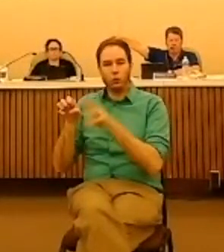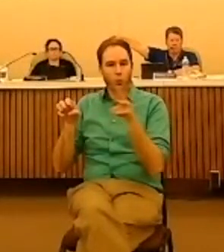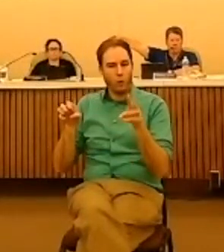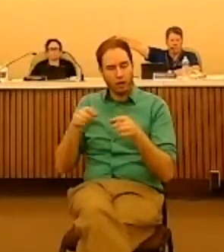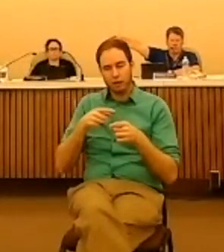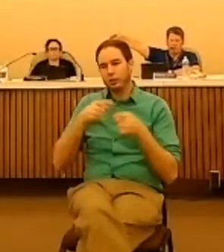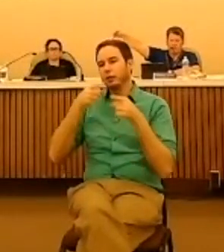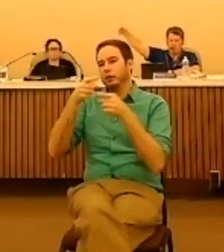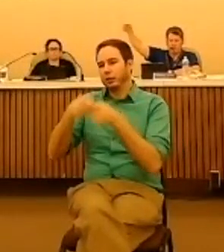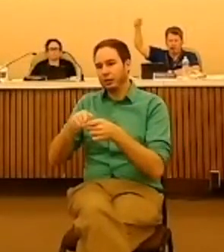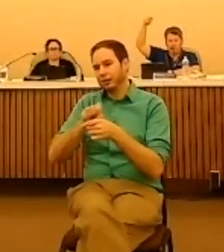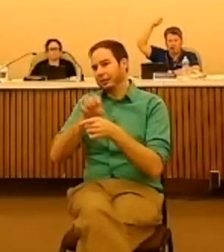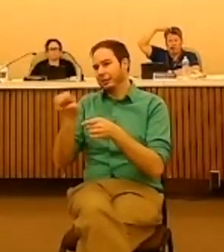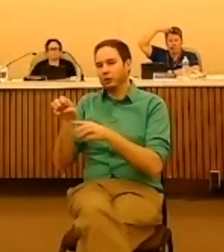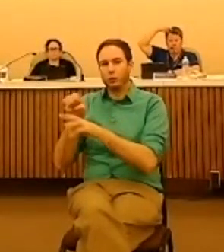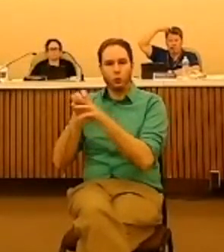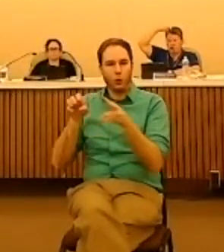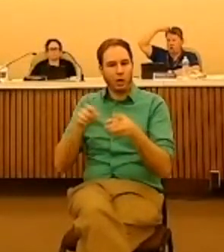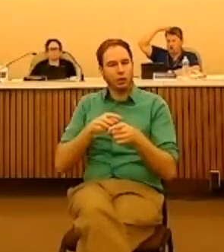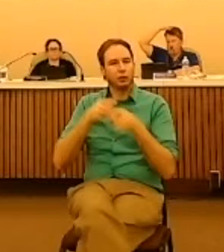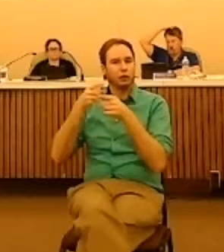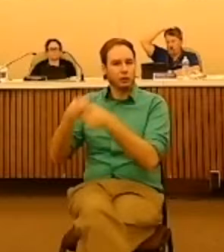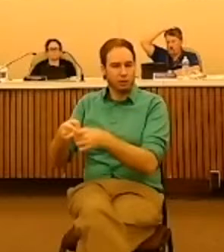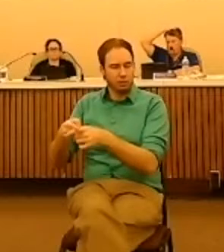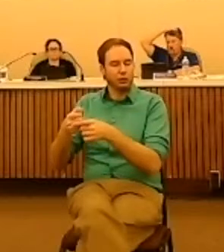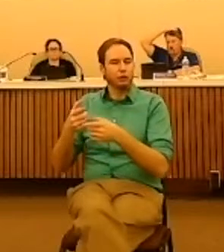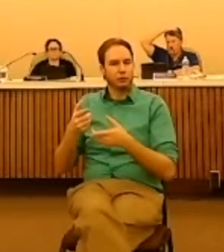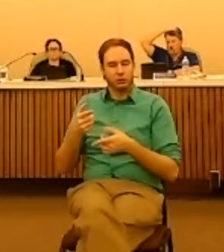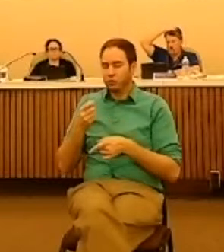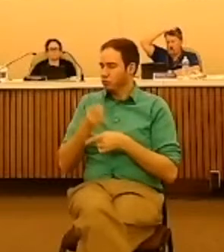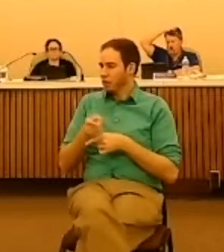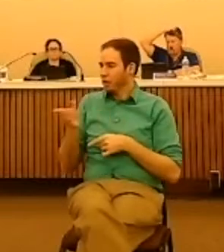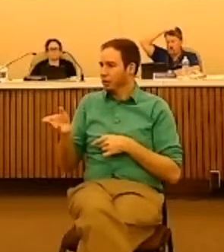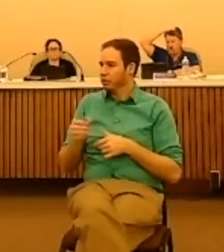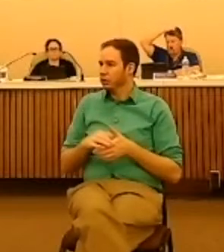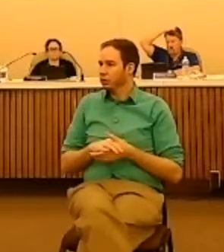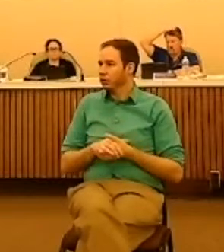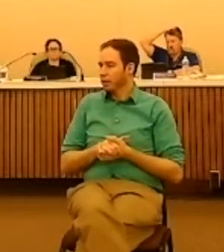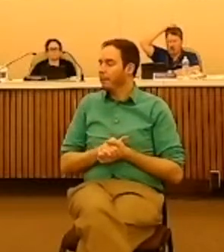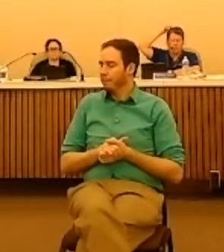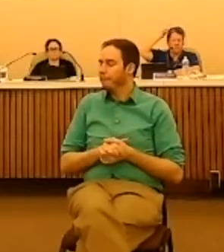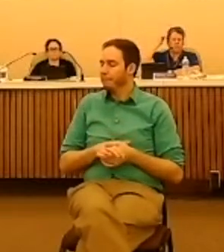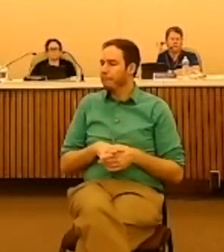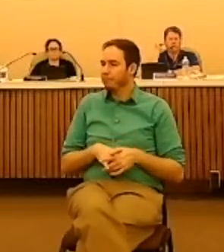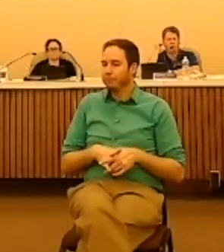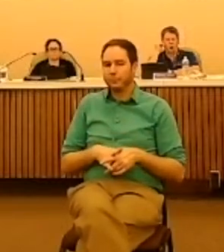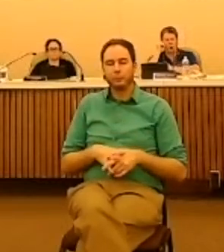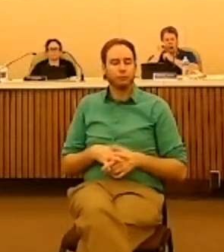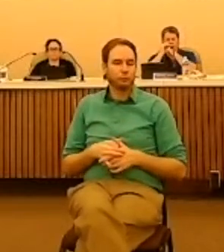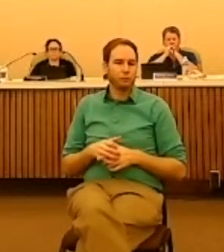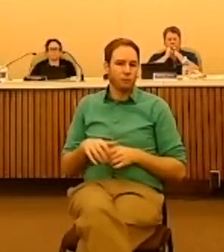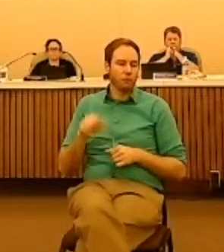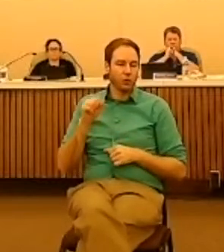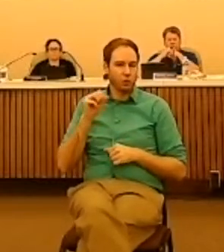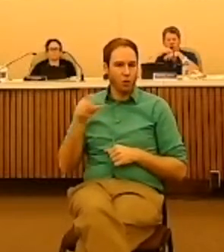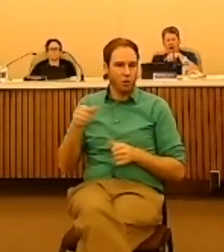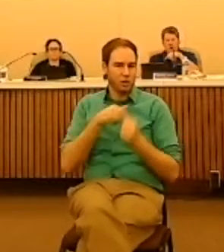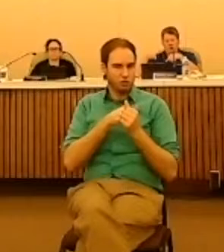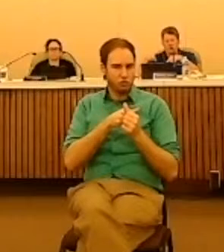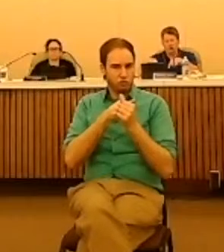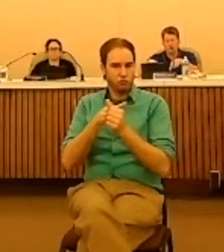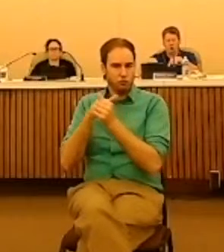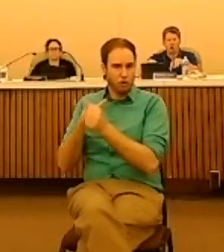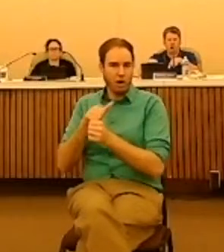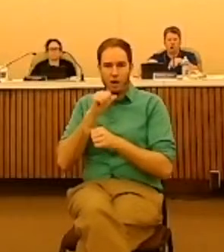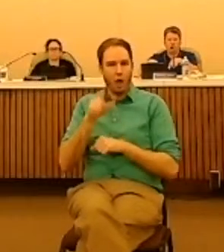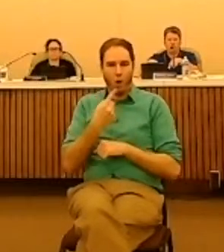Henrietta intersection, and to the west was Middle Road, correct, is what you guys? Yeah. Yeah. So because it's not just